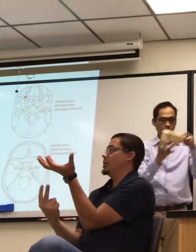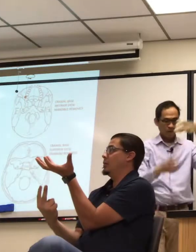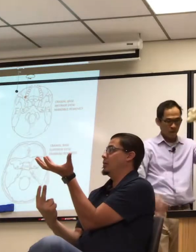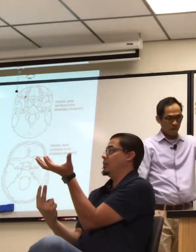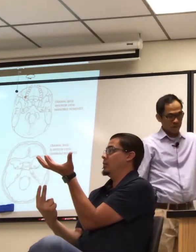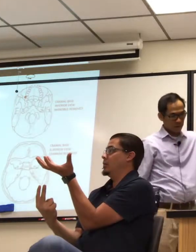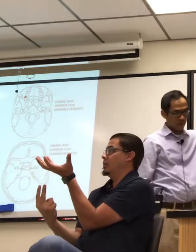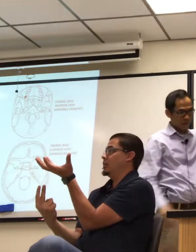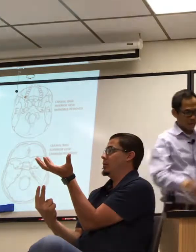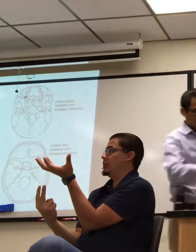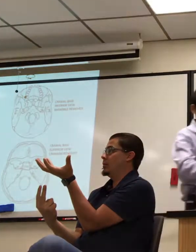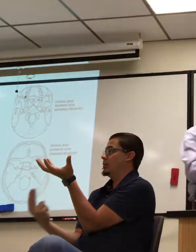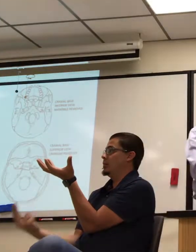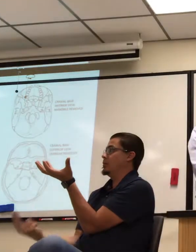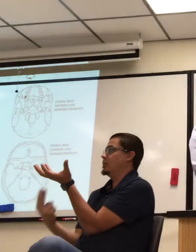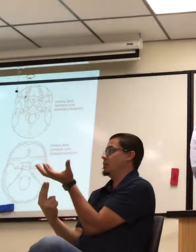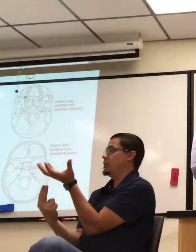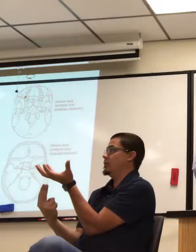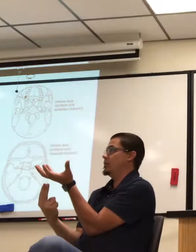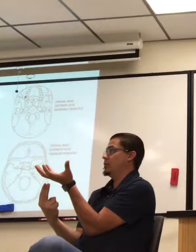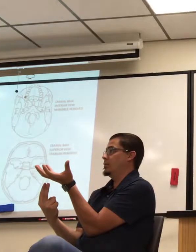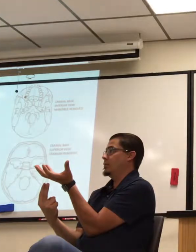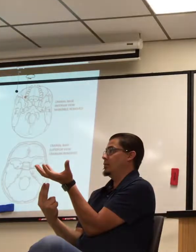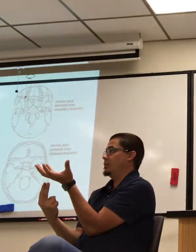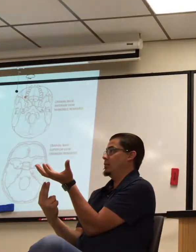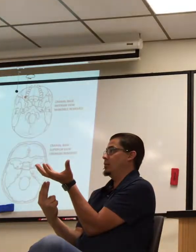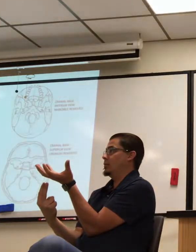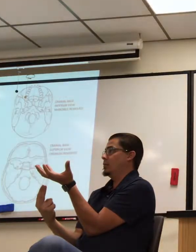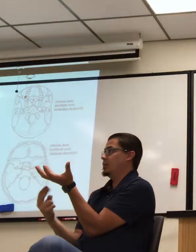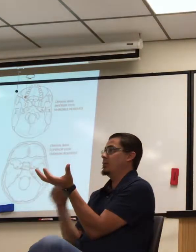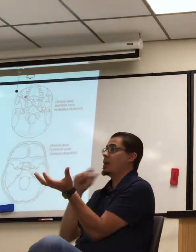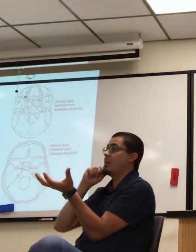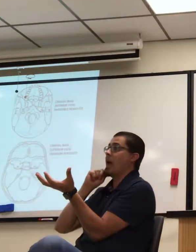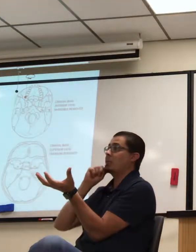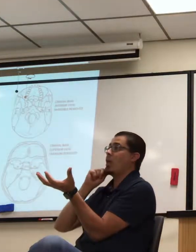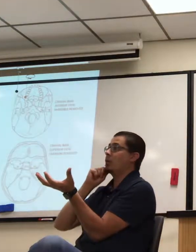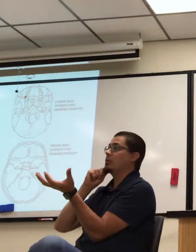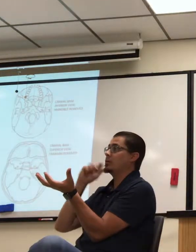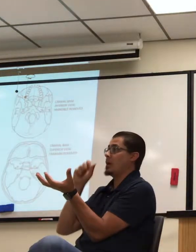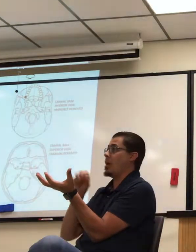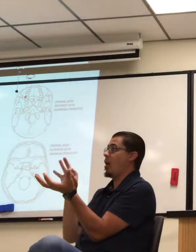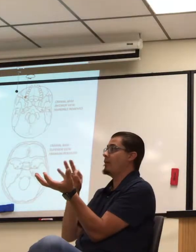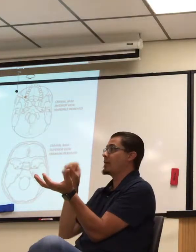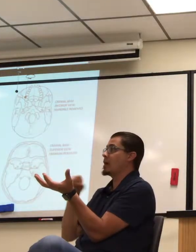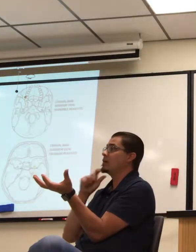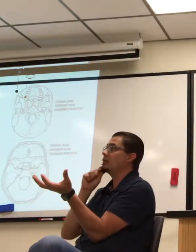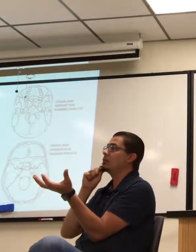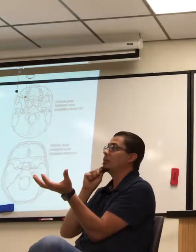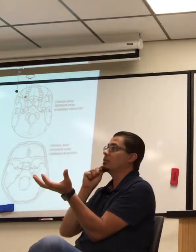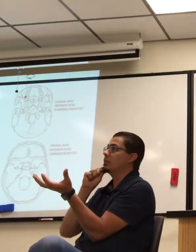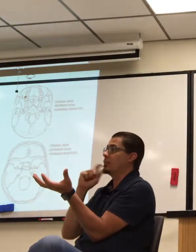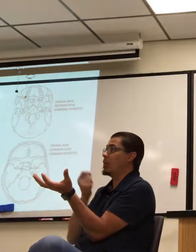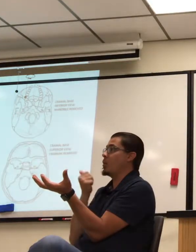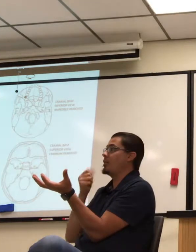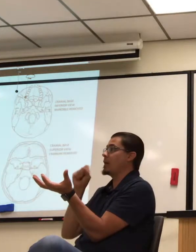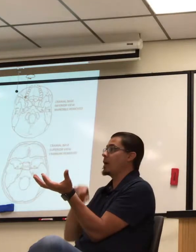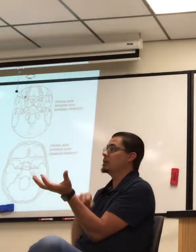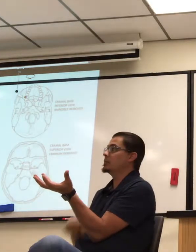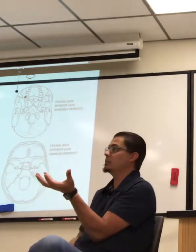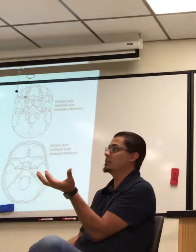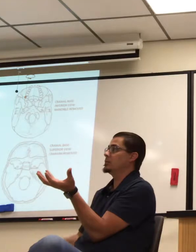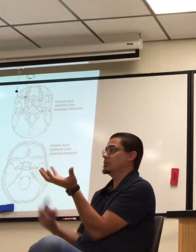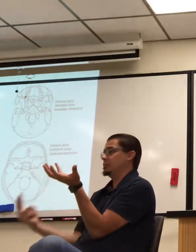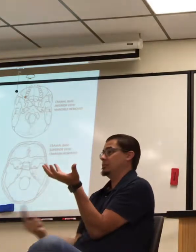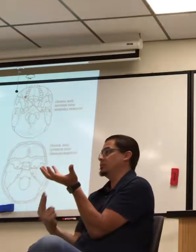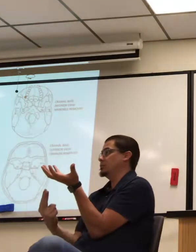So look at your skull. Oh, look, the mandible, they can come on, they can come off. Here's the mandible, your lower jaw, it's removed. So you look at the